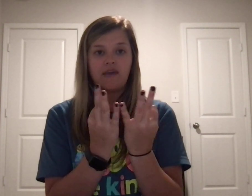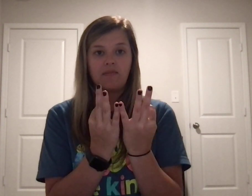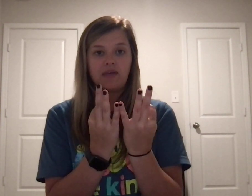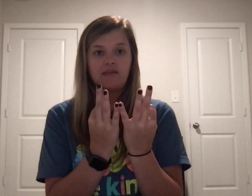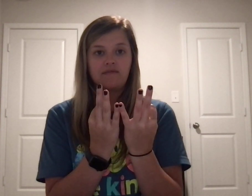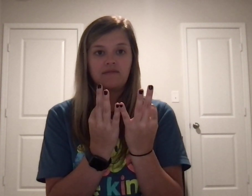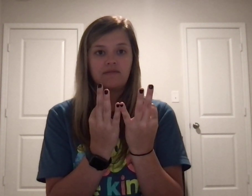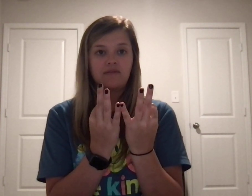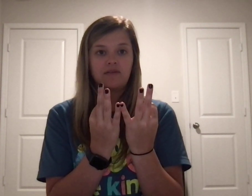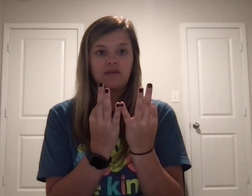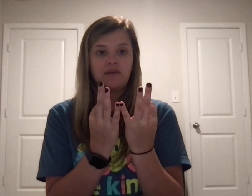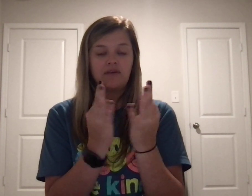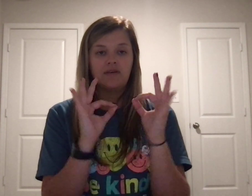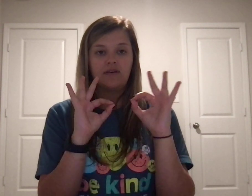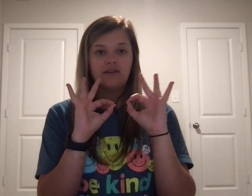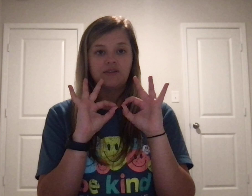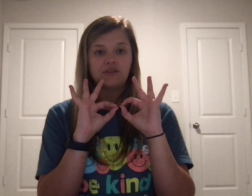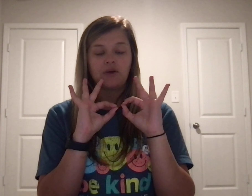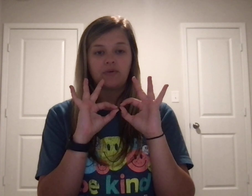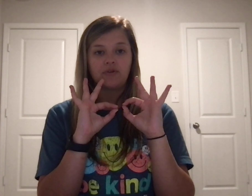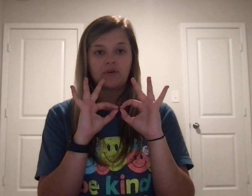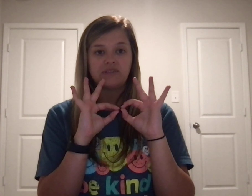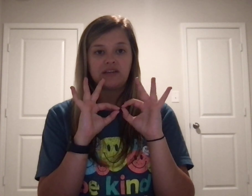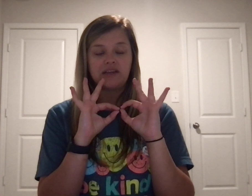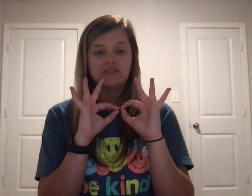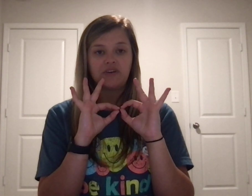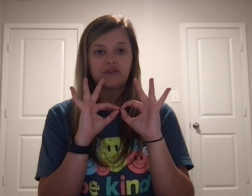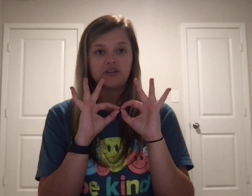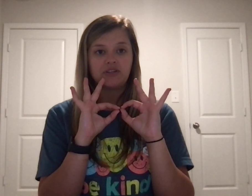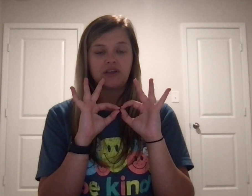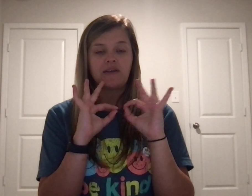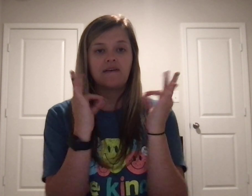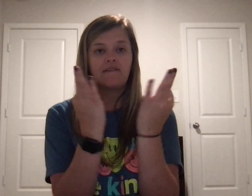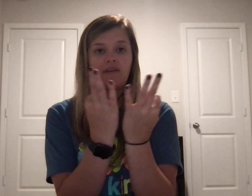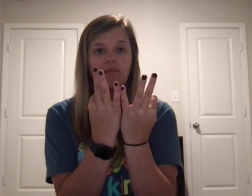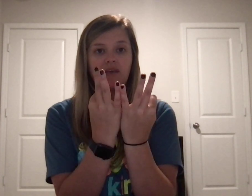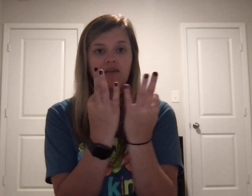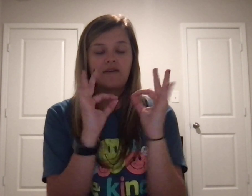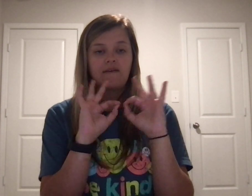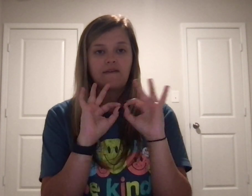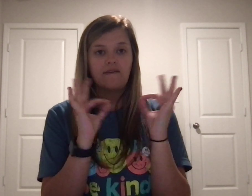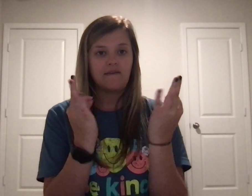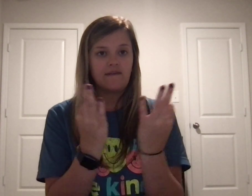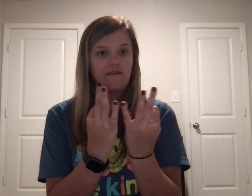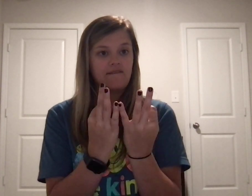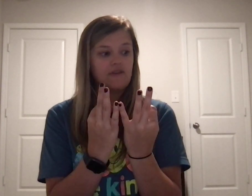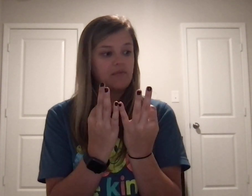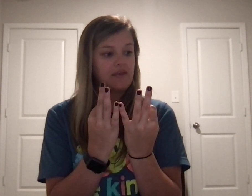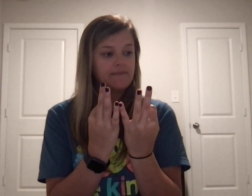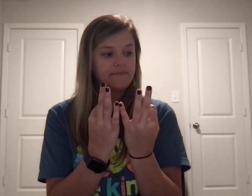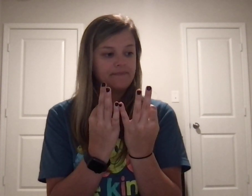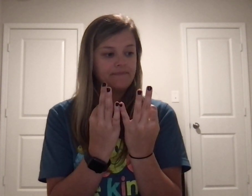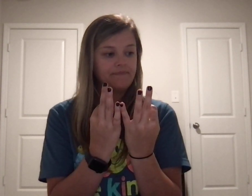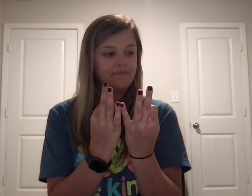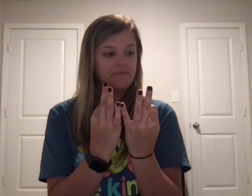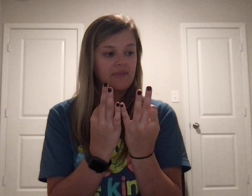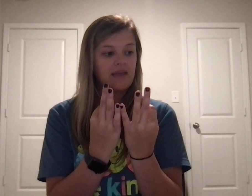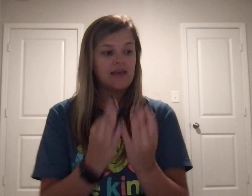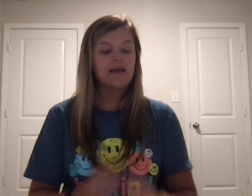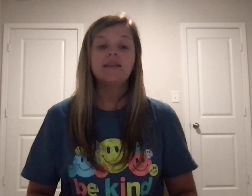Family. So you start with your thumbs and index fingers touching. Family. Family. Next